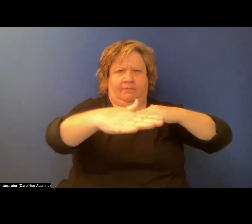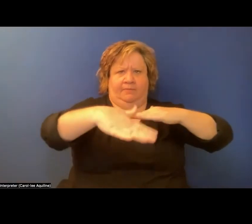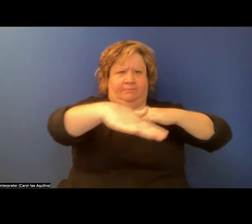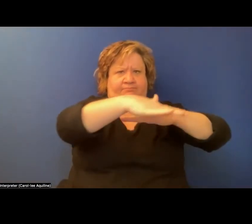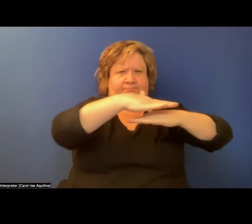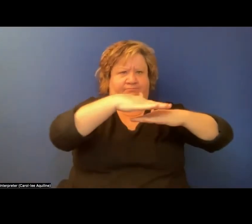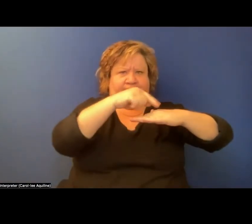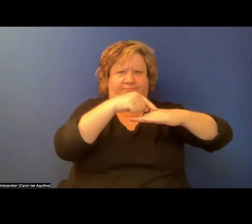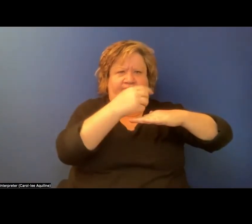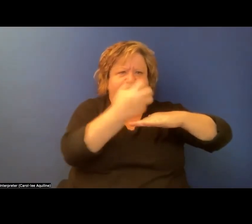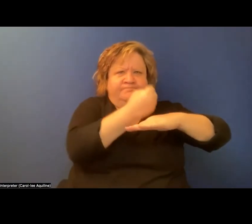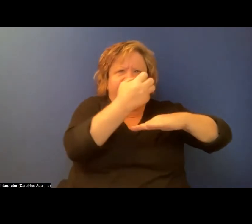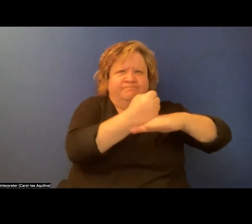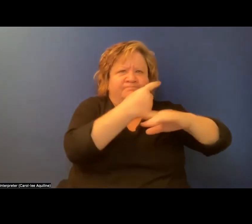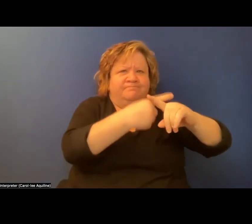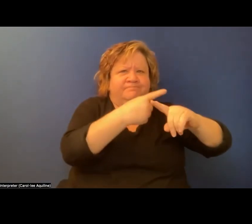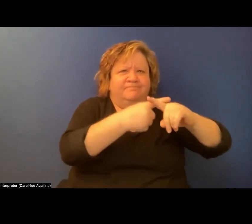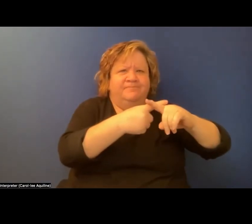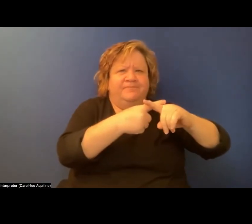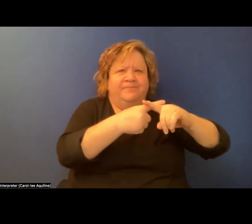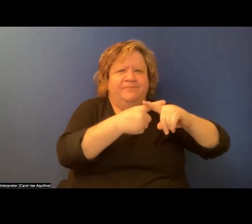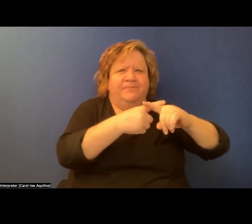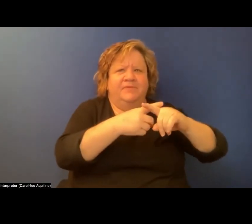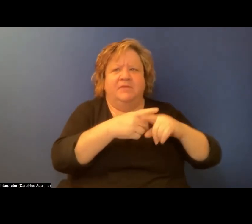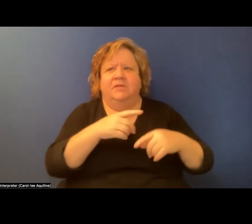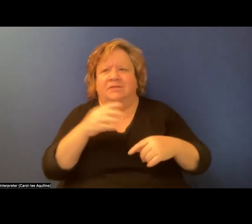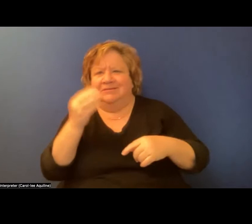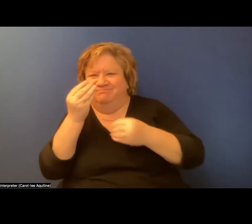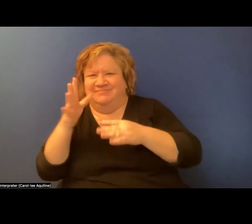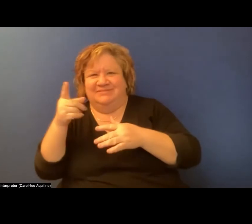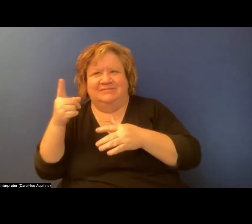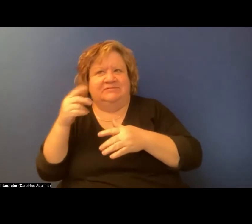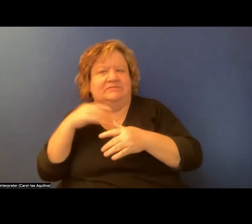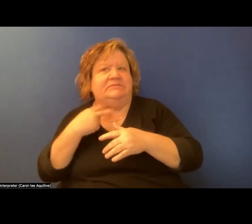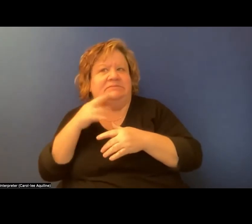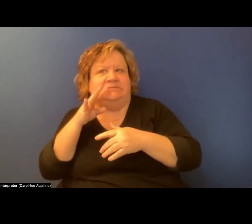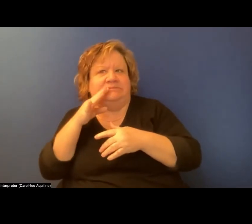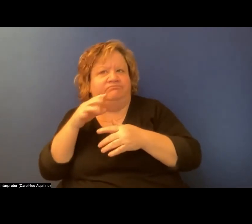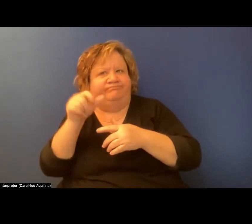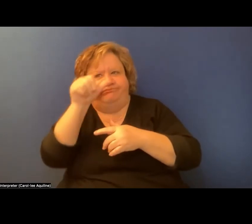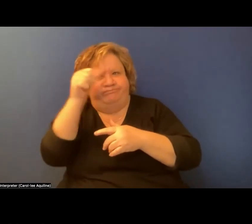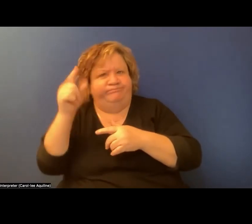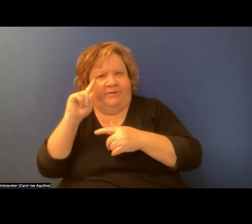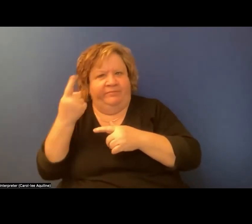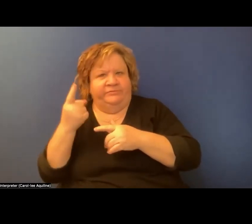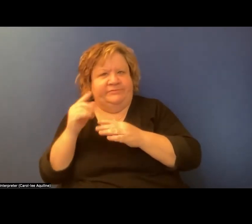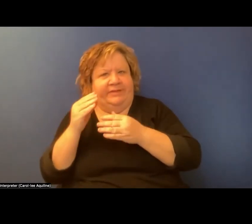include provision, among others, for the participation of women, both in the development and implementation of climate